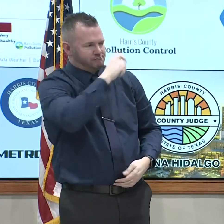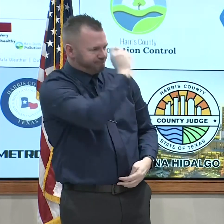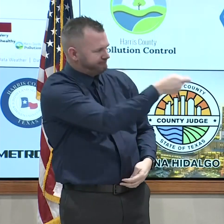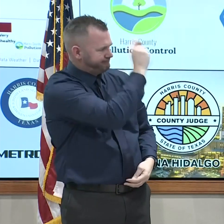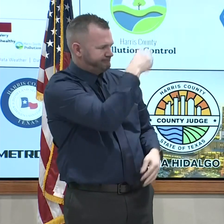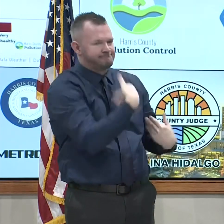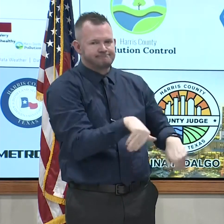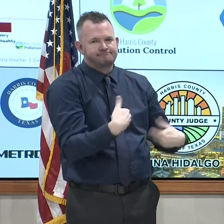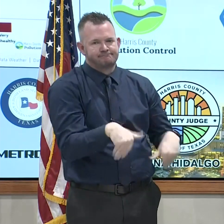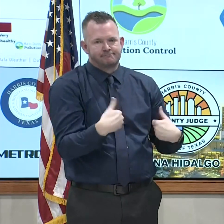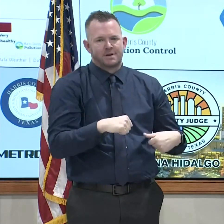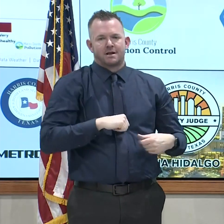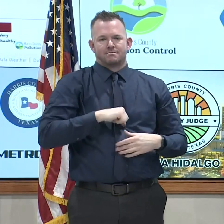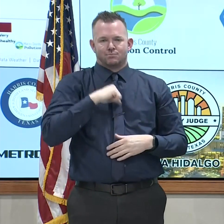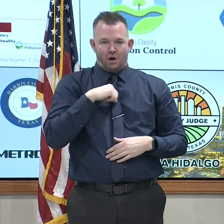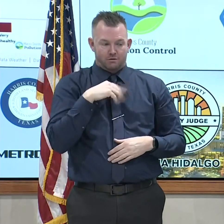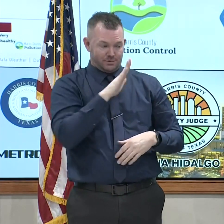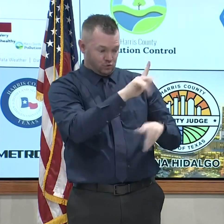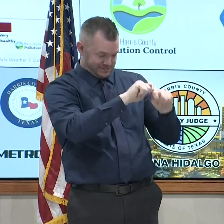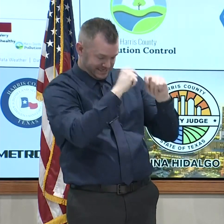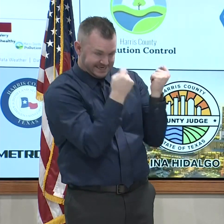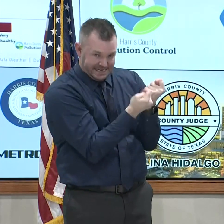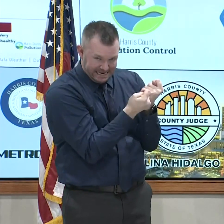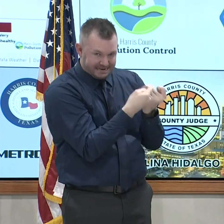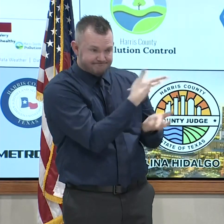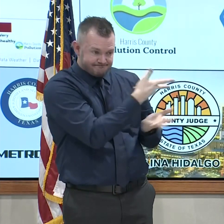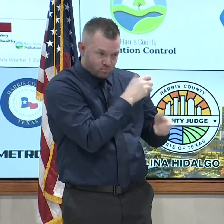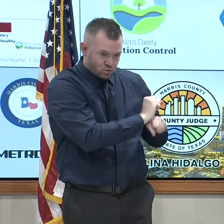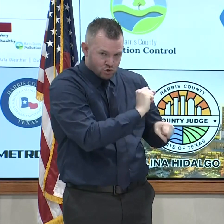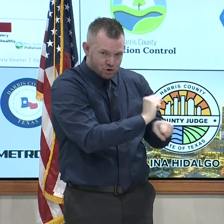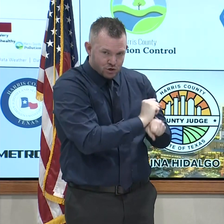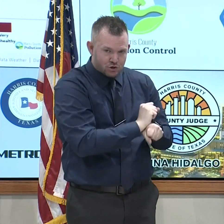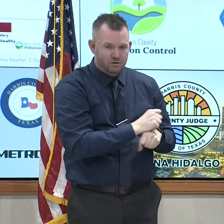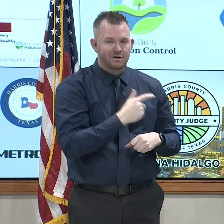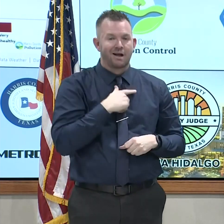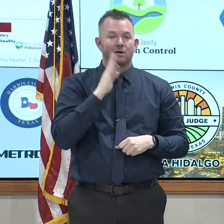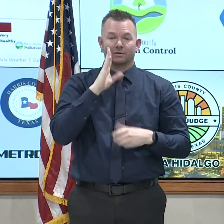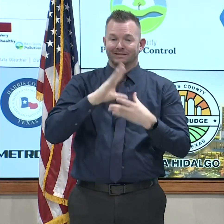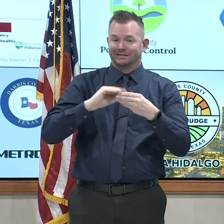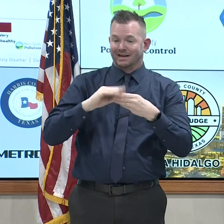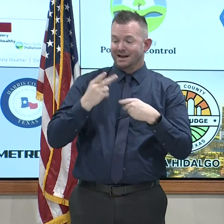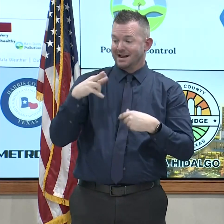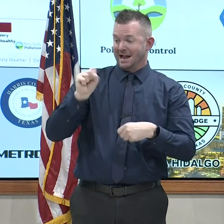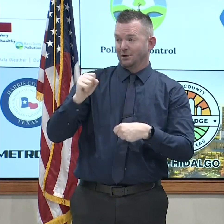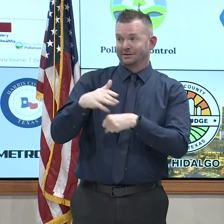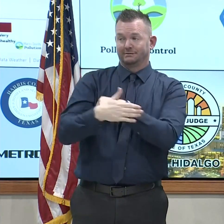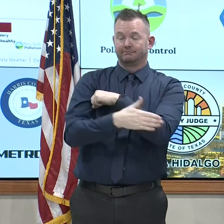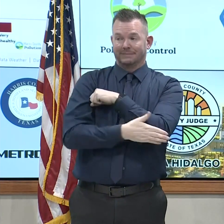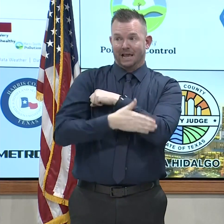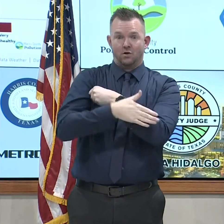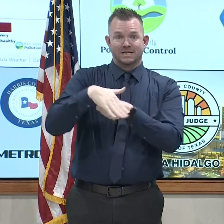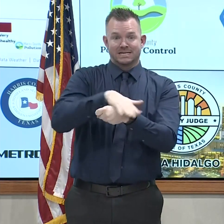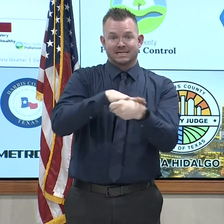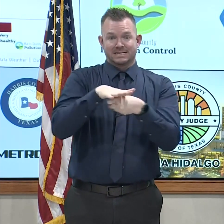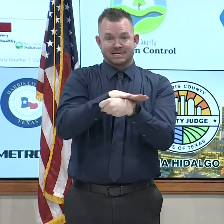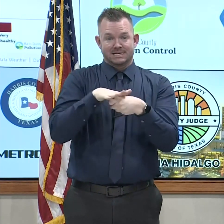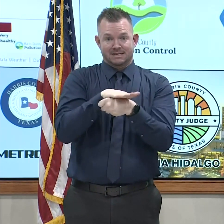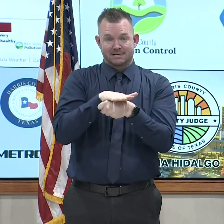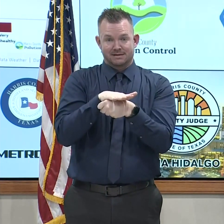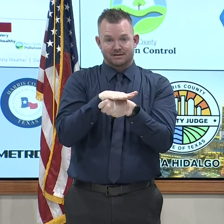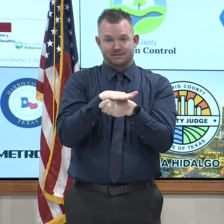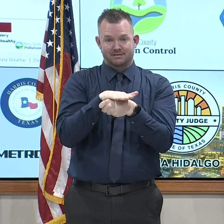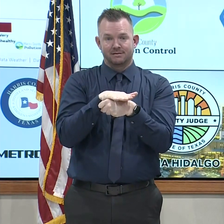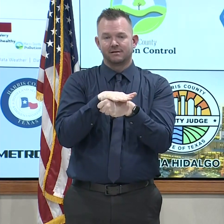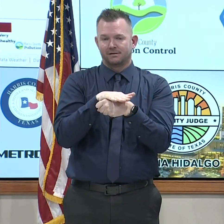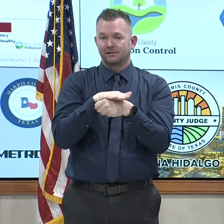hers. And I'll simply say, Harris County is better today than it was more than 2 years ago. And